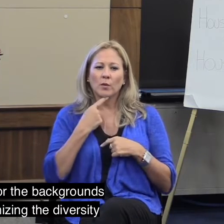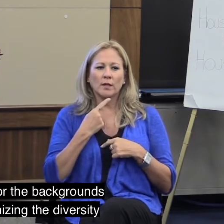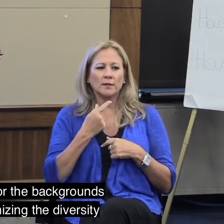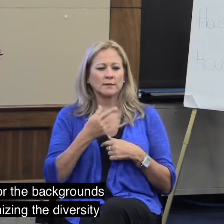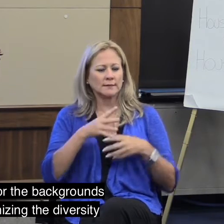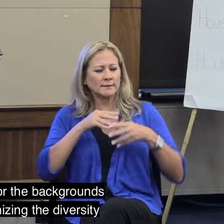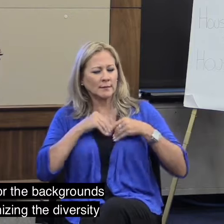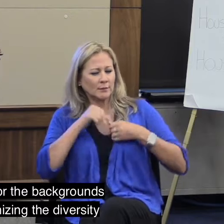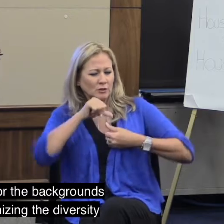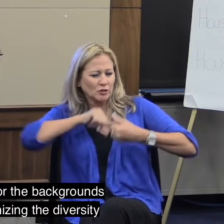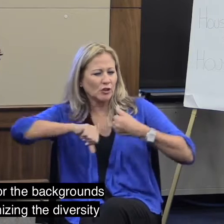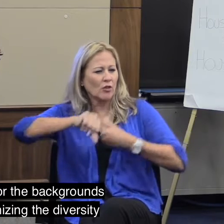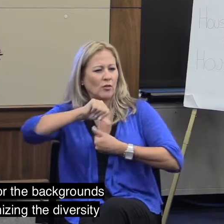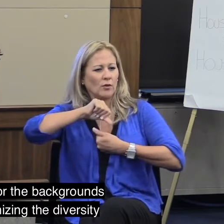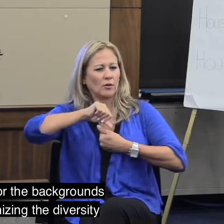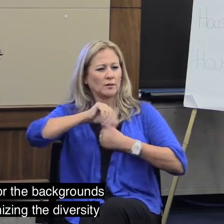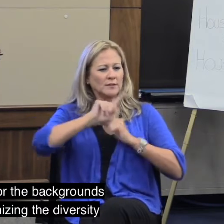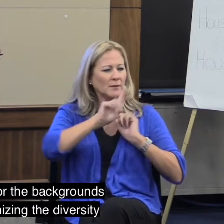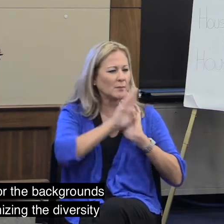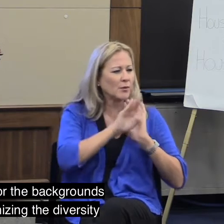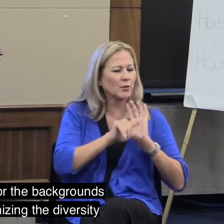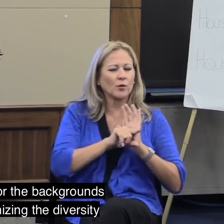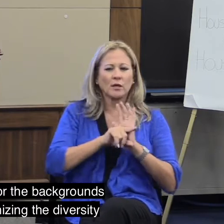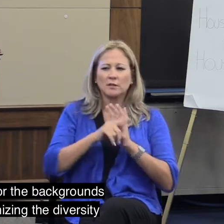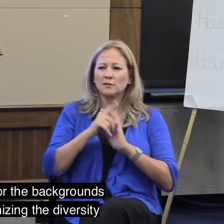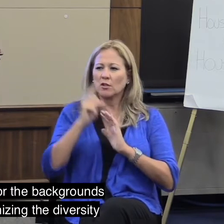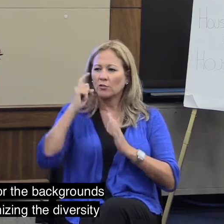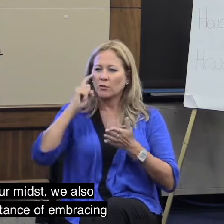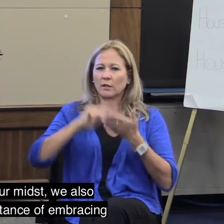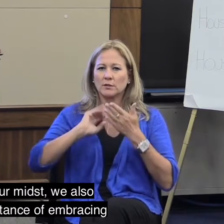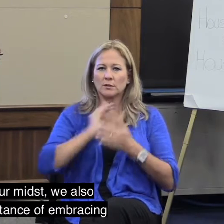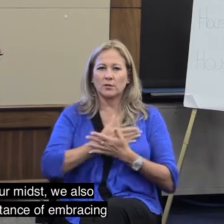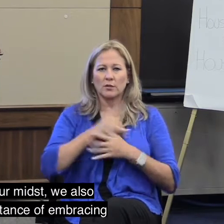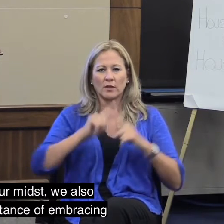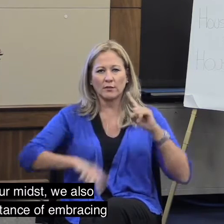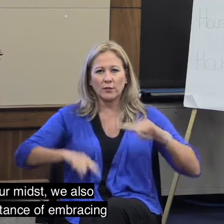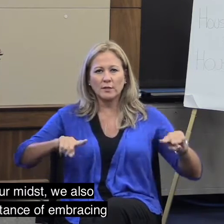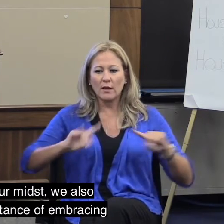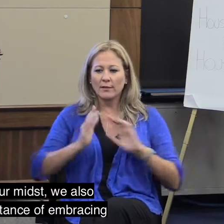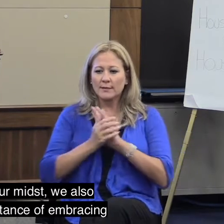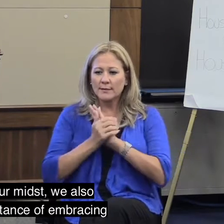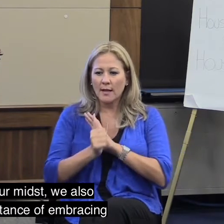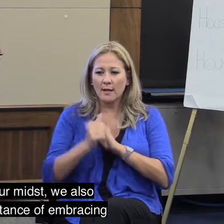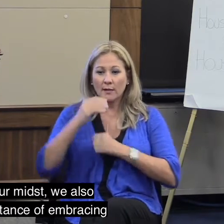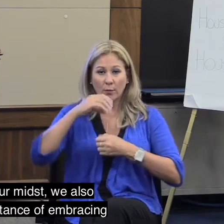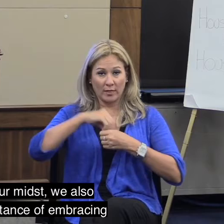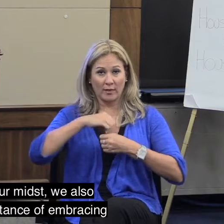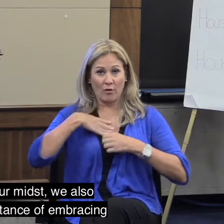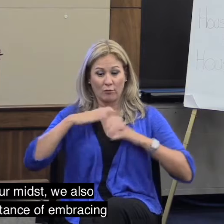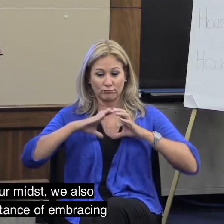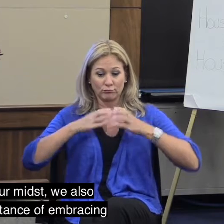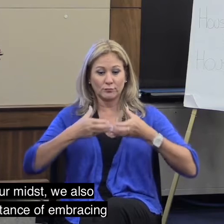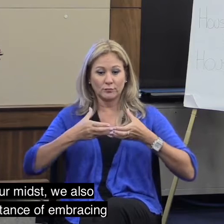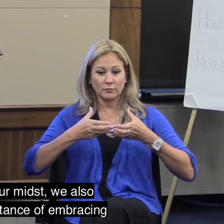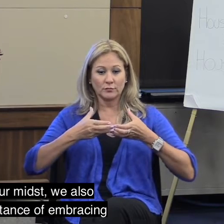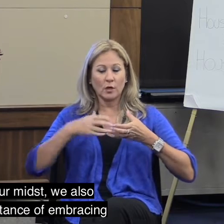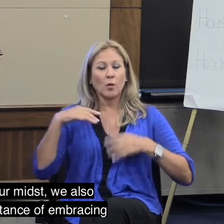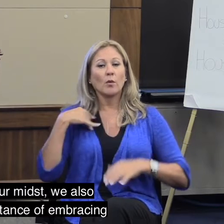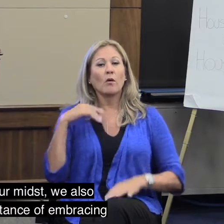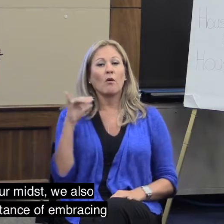the backgrounds that we have and recognizing the diversity of talent and ability in our midst, we also